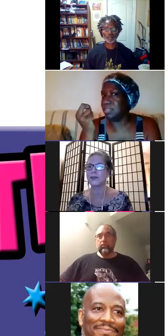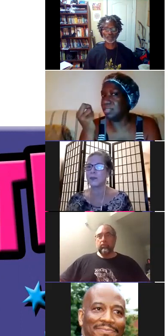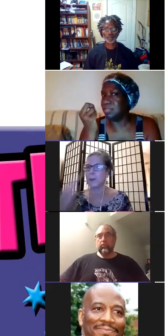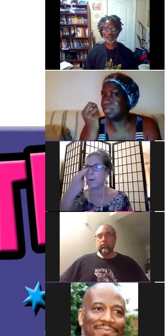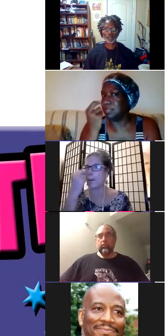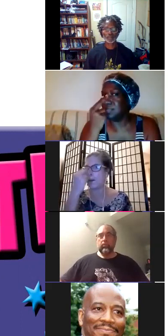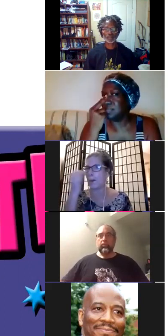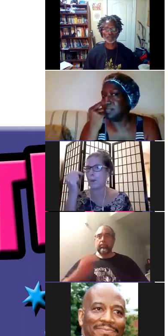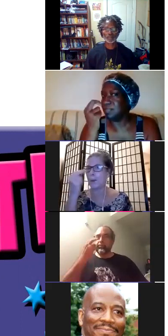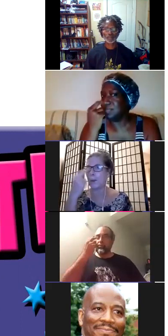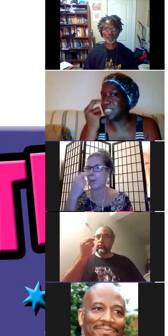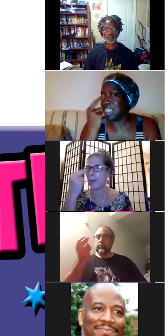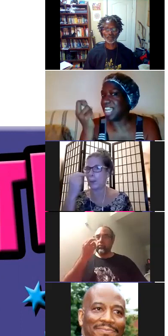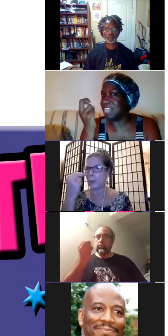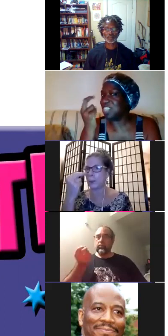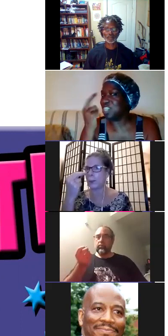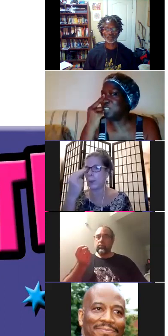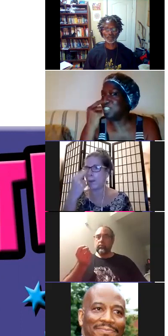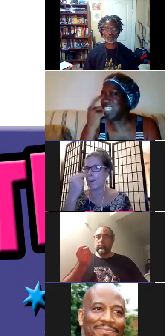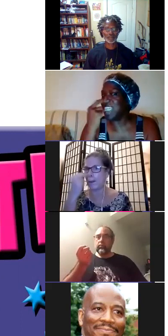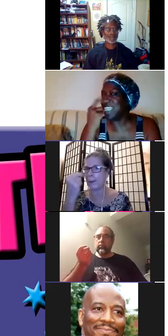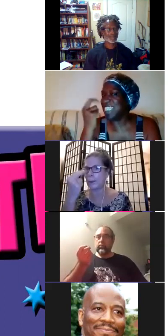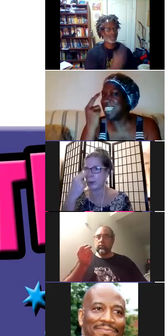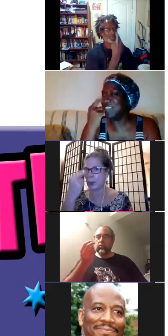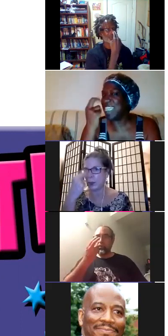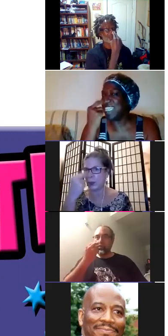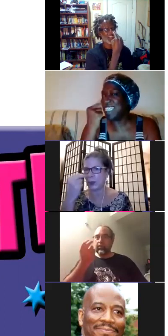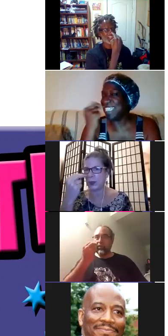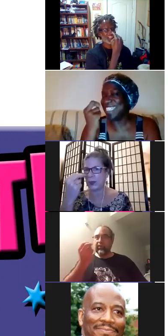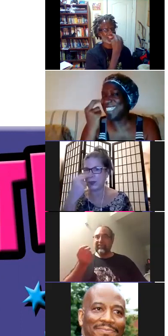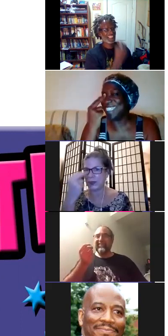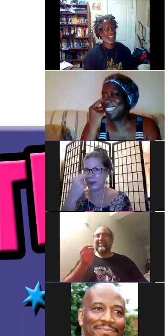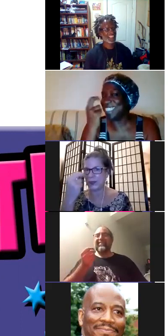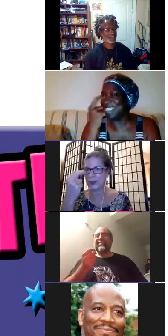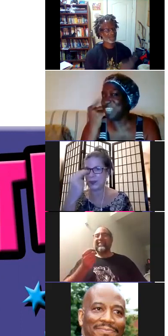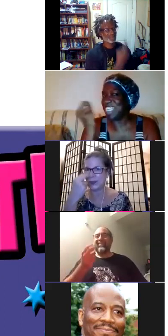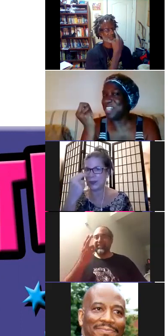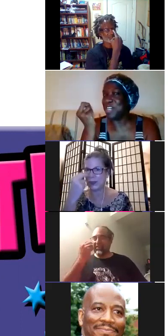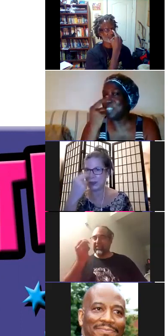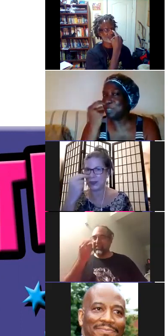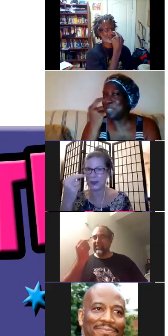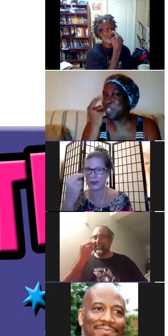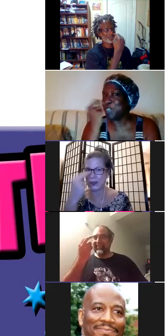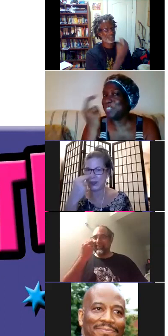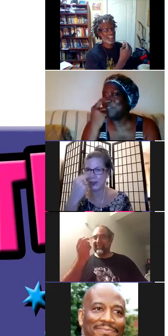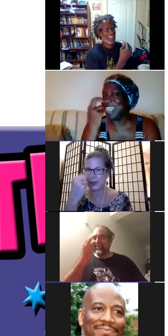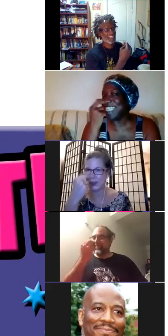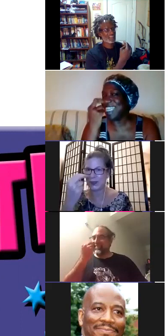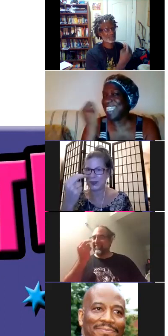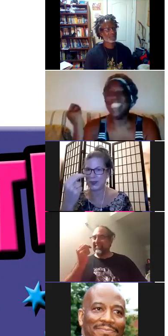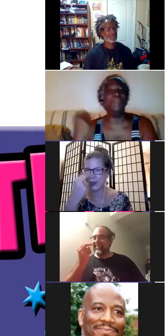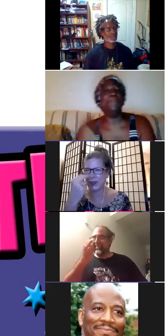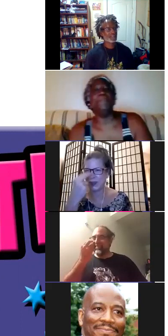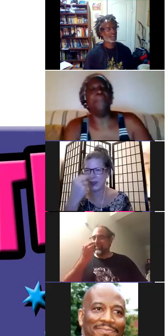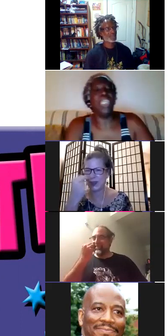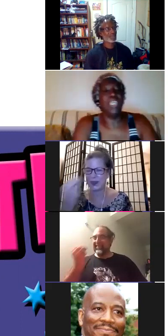funny, like a clown's nose. Funny. Hey, funny. Just flick your nose, tip of your nose.